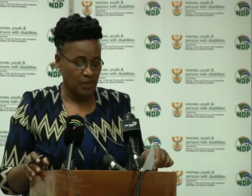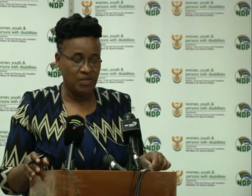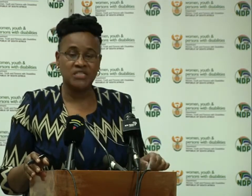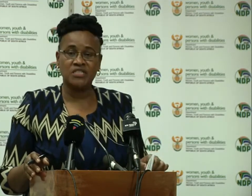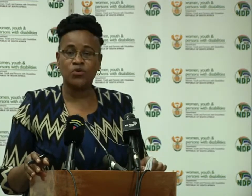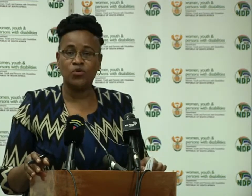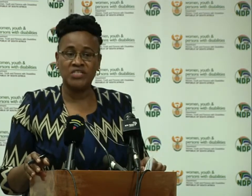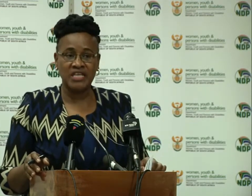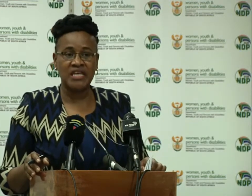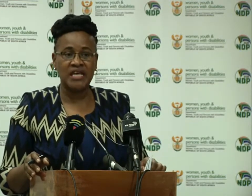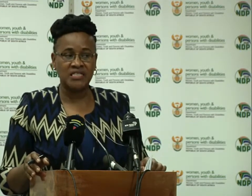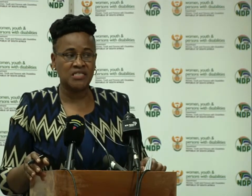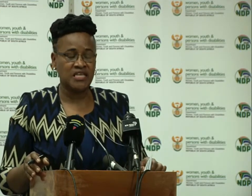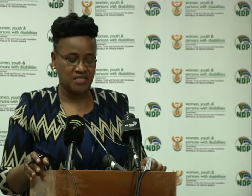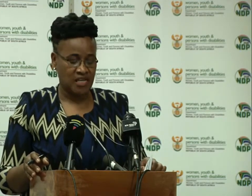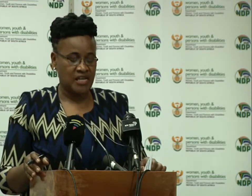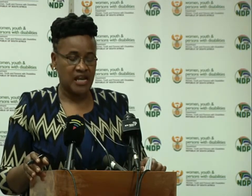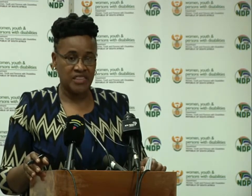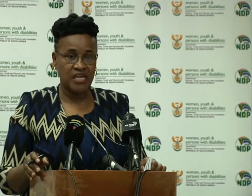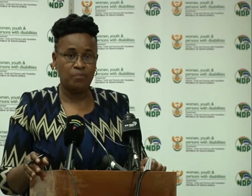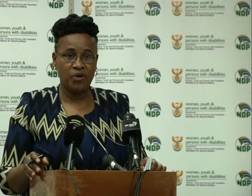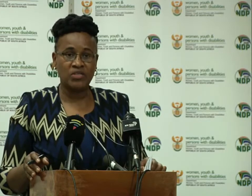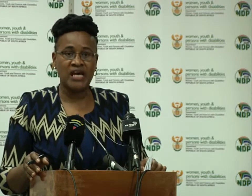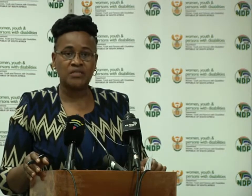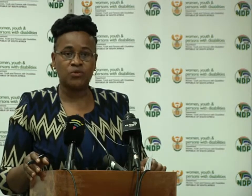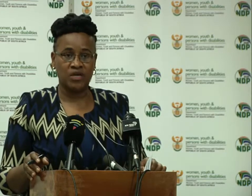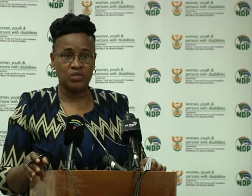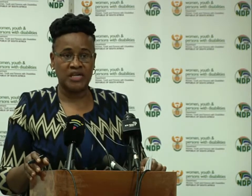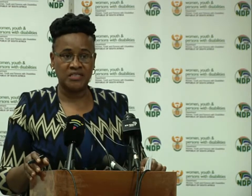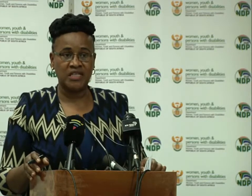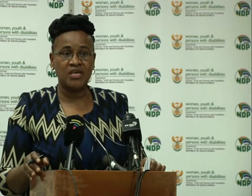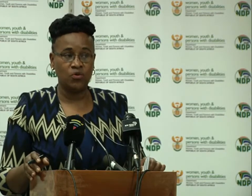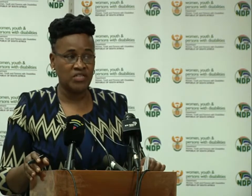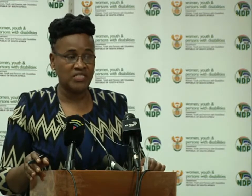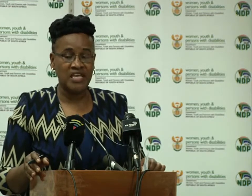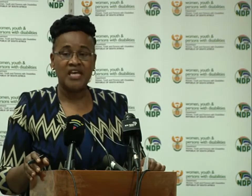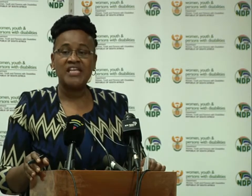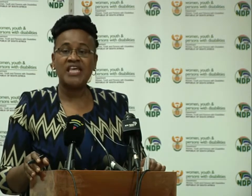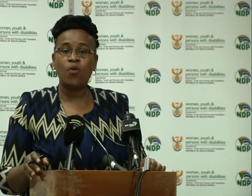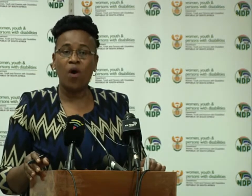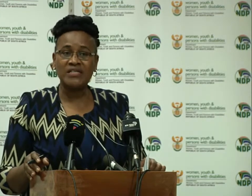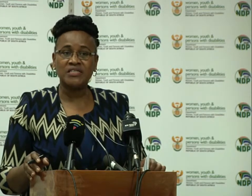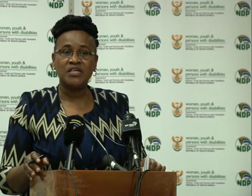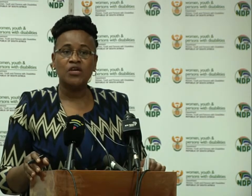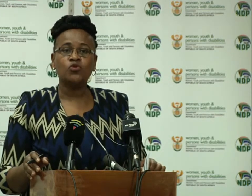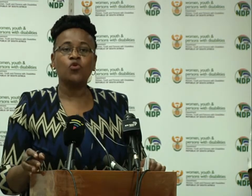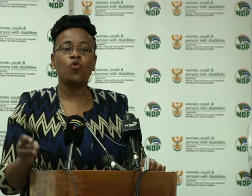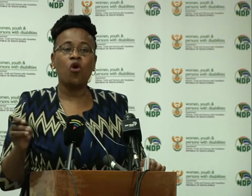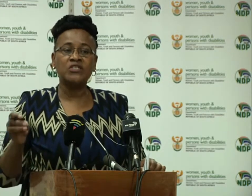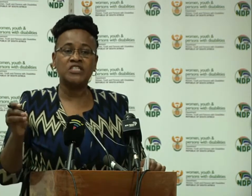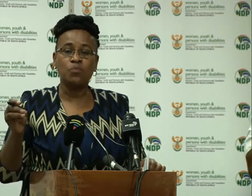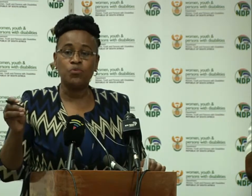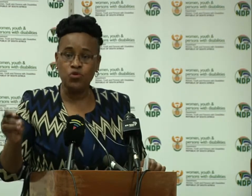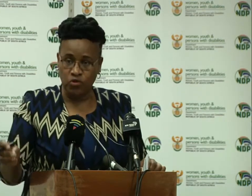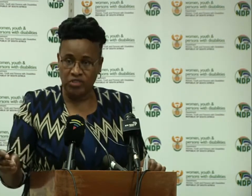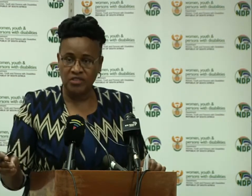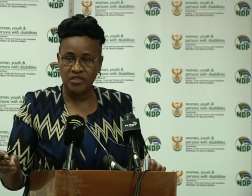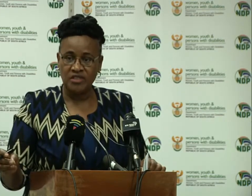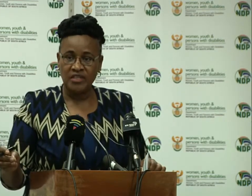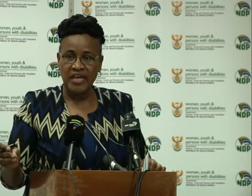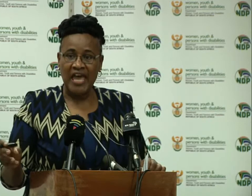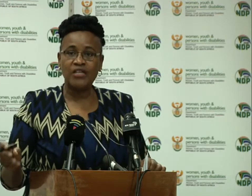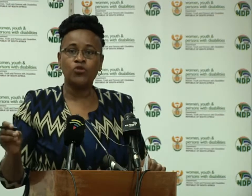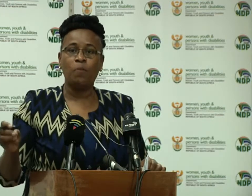with disabilities always say, as he said, nothing about us without us. They always say they want to